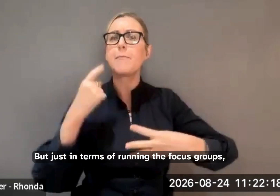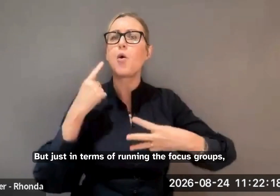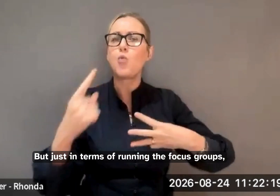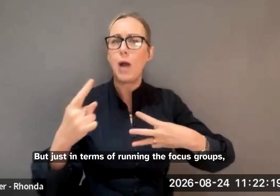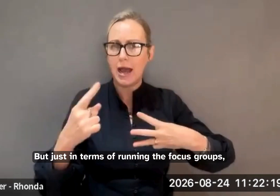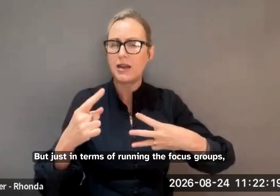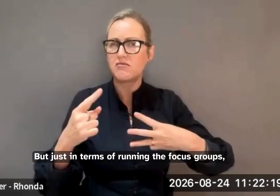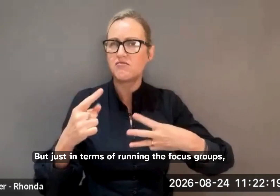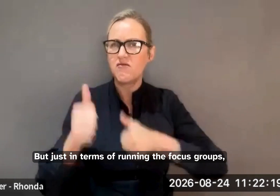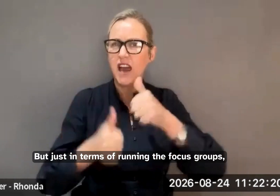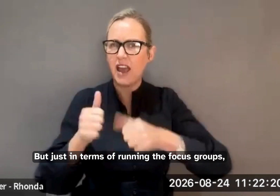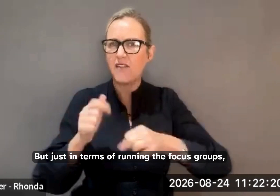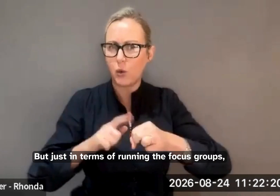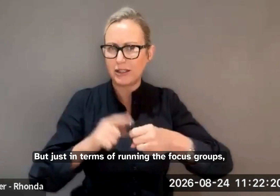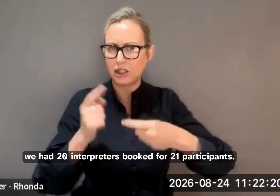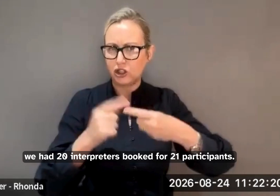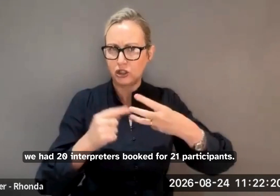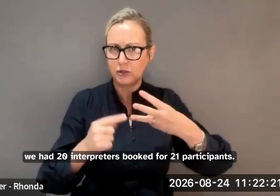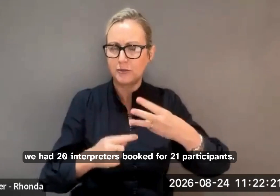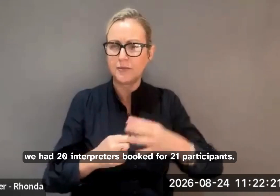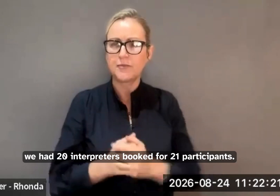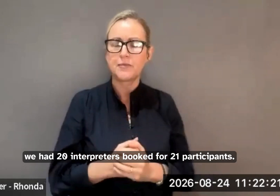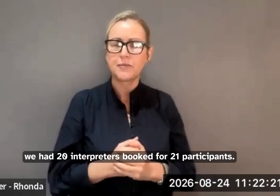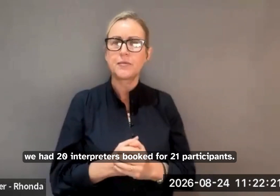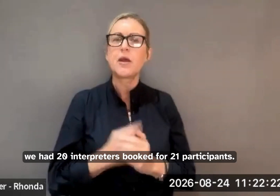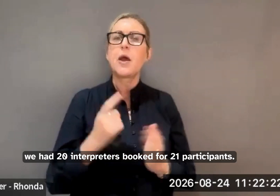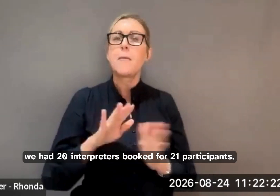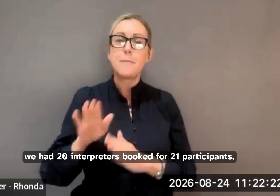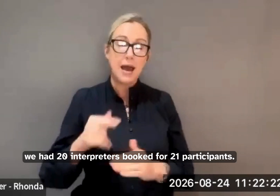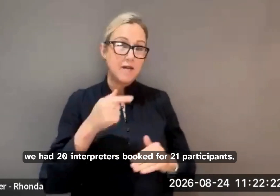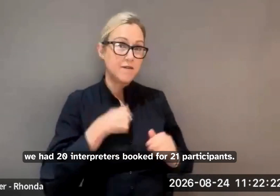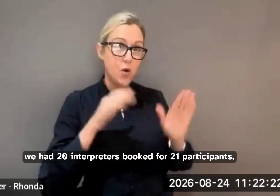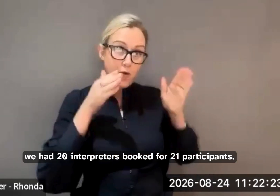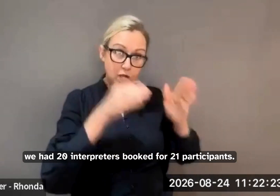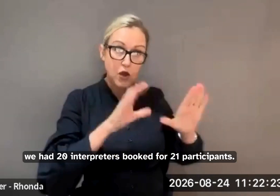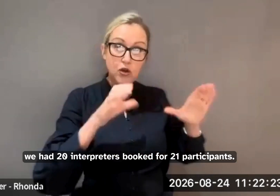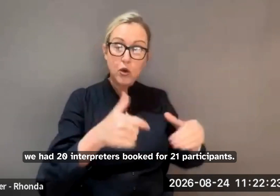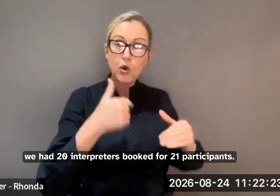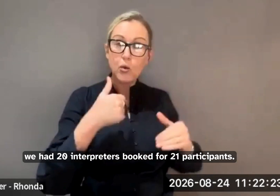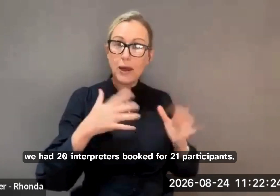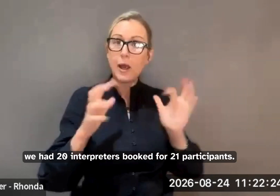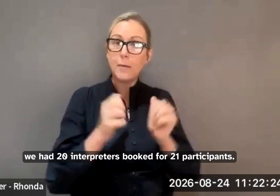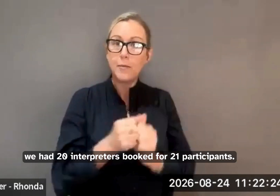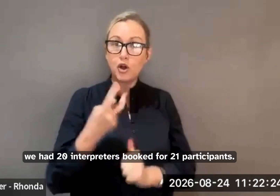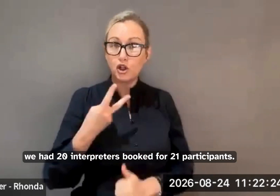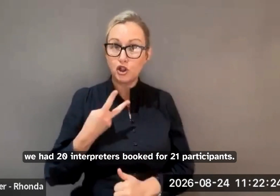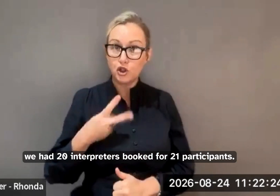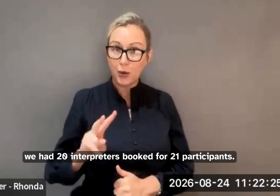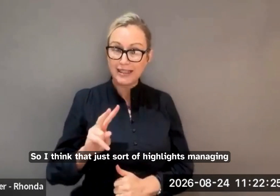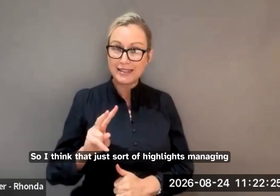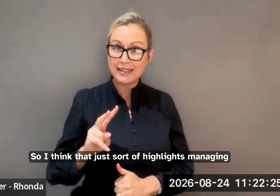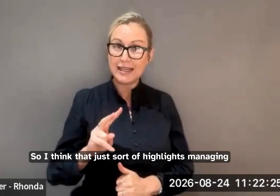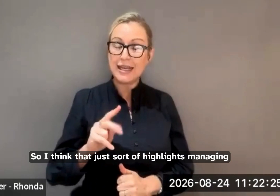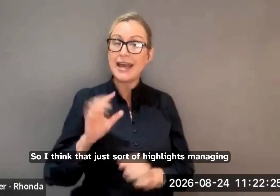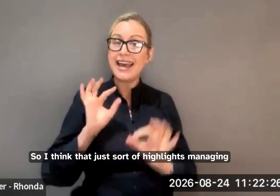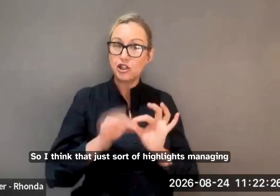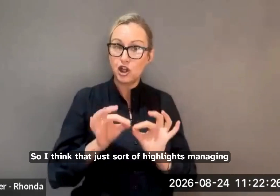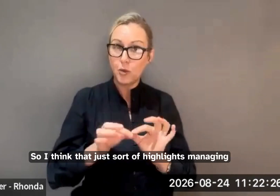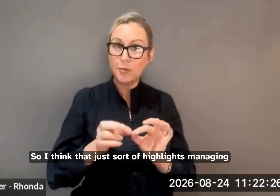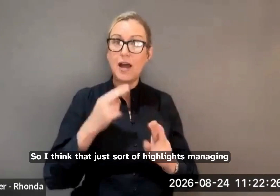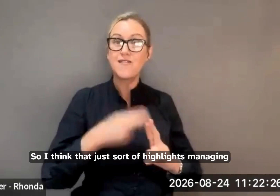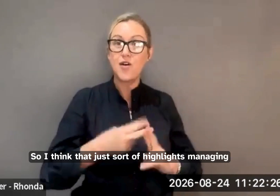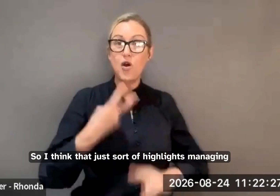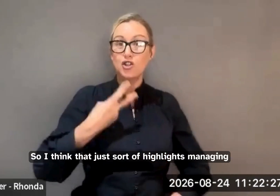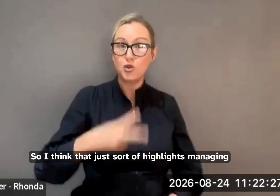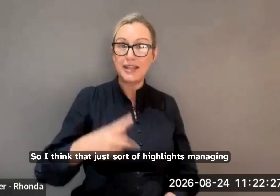just in terms of running the focus groups, we had 20 interpreters booked for 21 participants. So I think that just